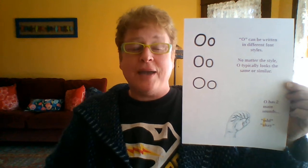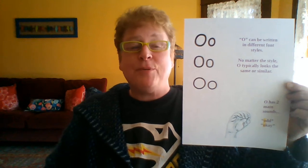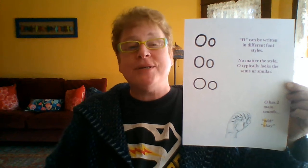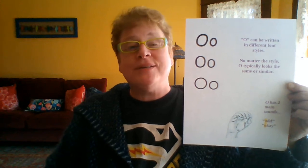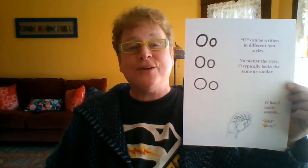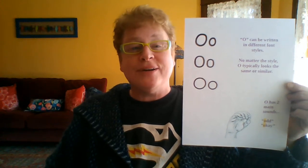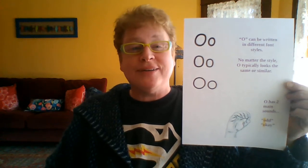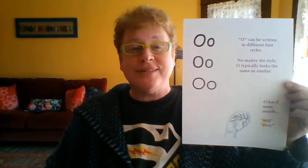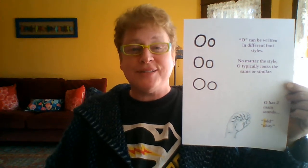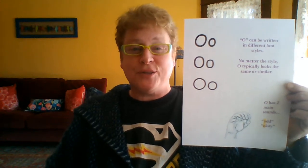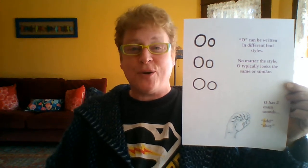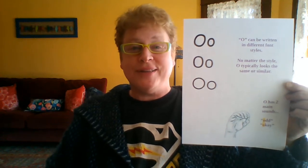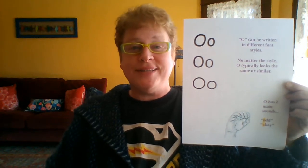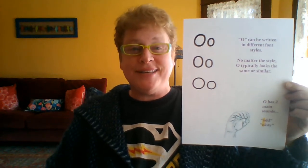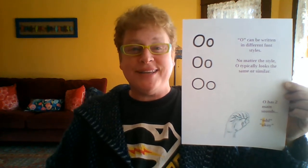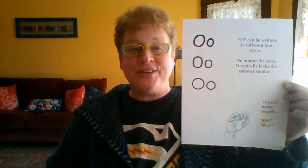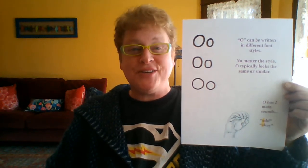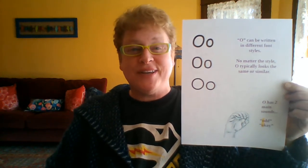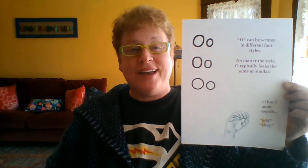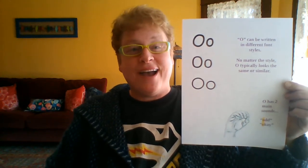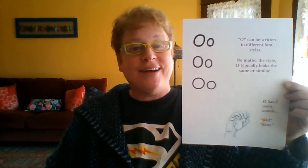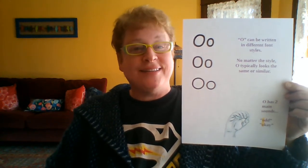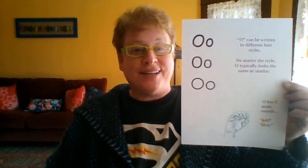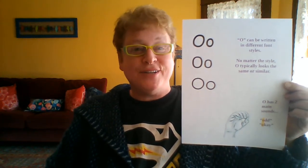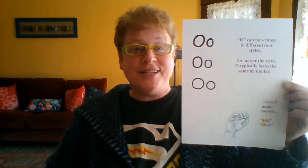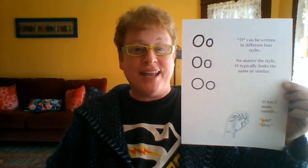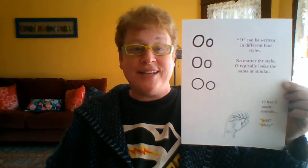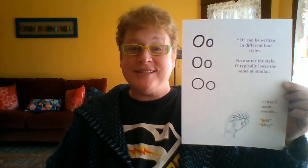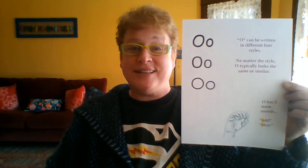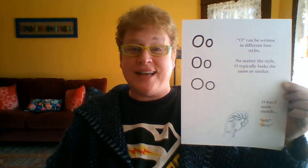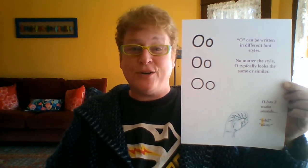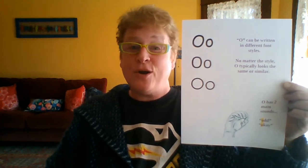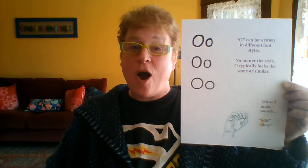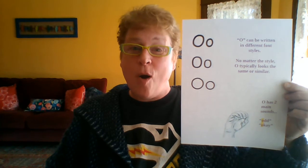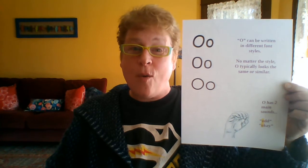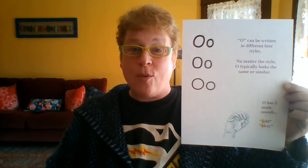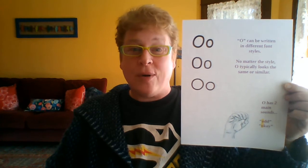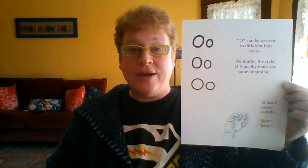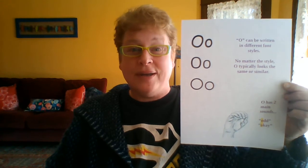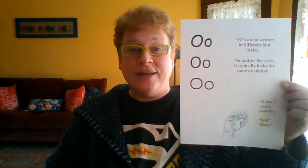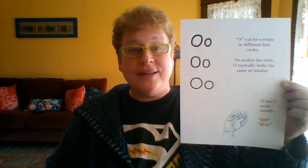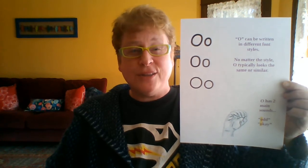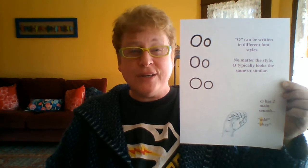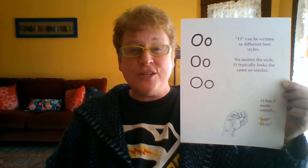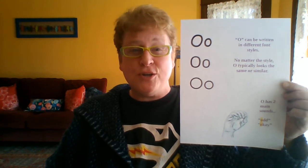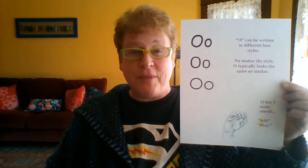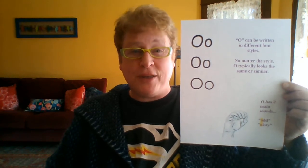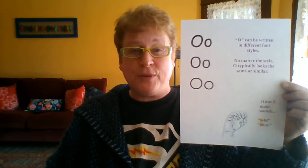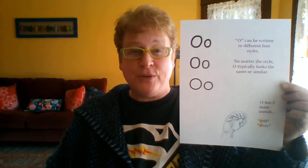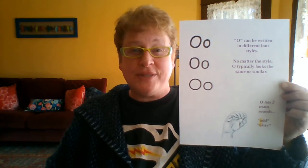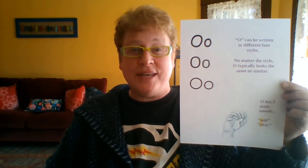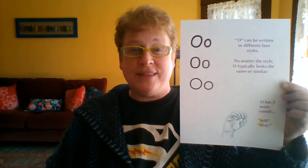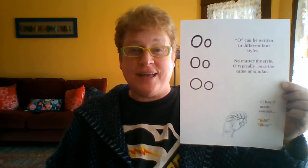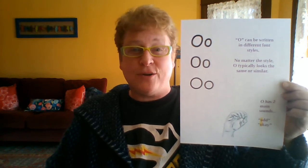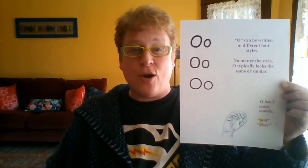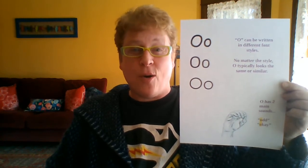Hi, boys and girls. It's Laura the Teach. Our letter today is the letter O. Now look at your mouth when you say the letter O